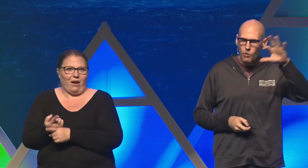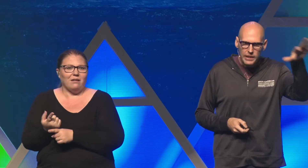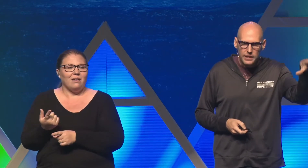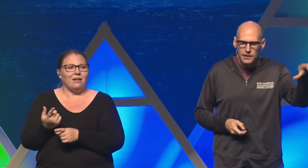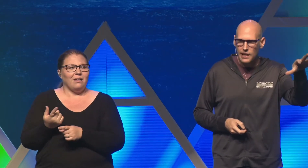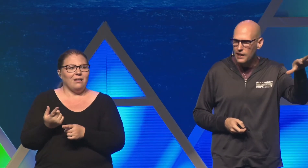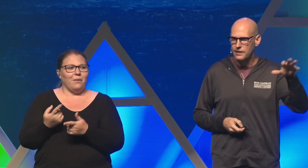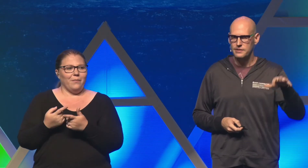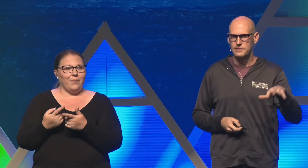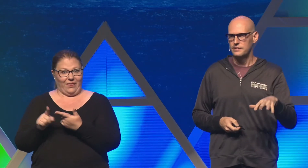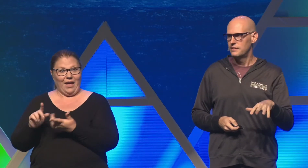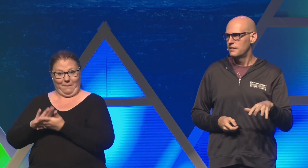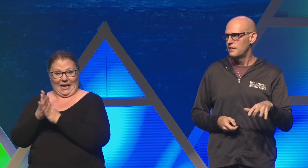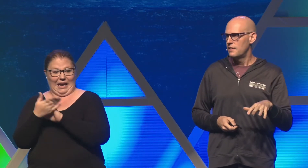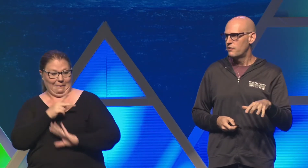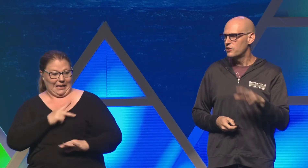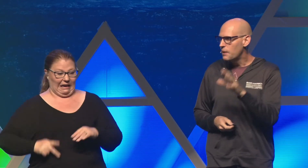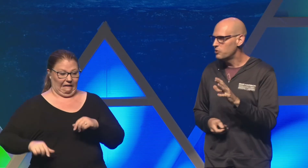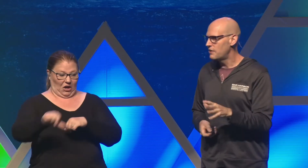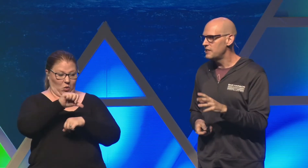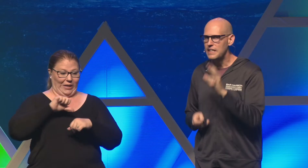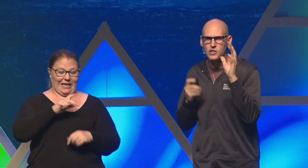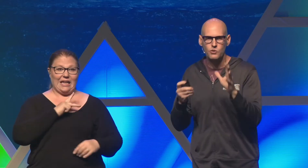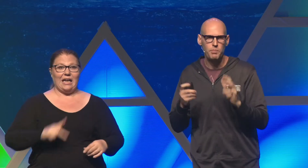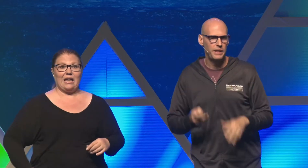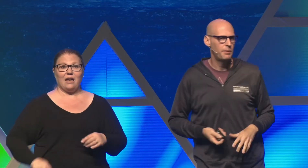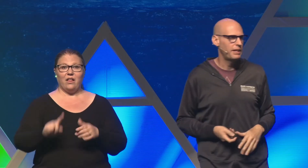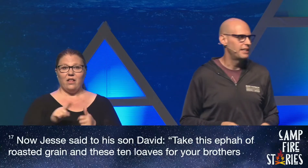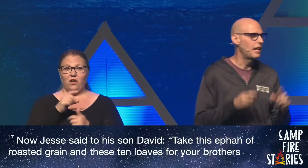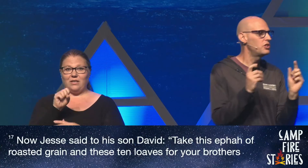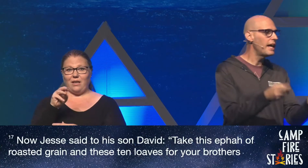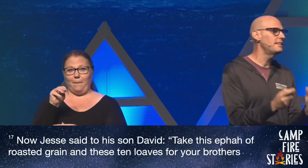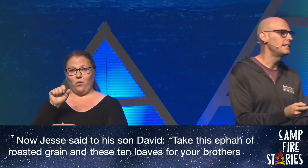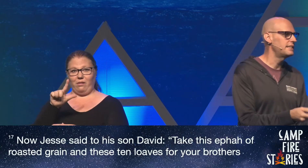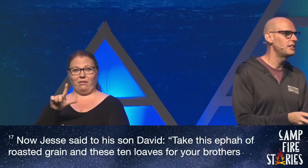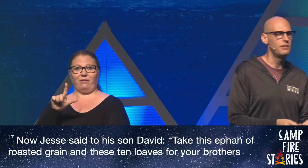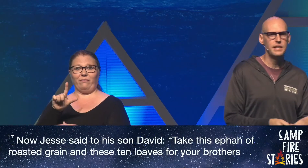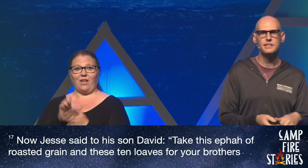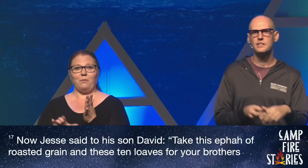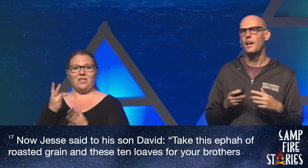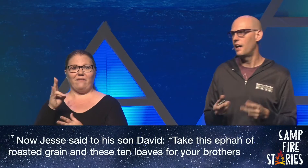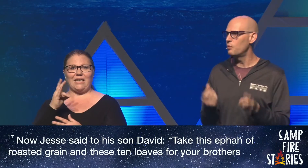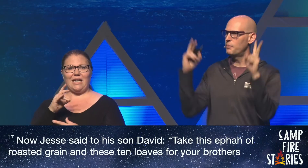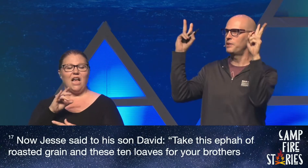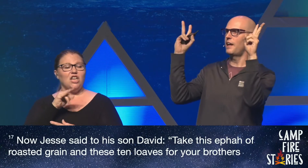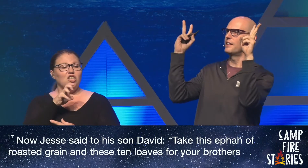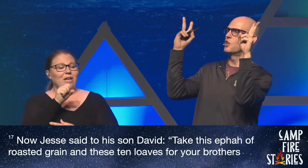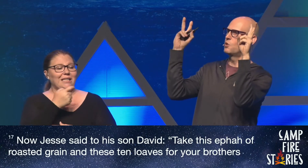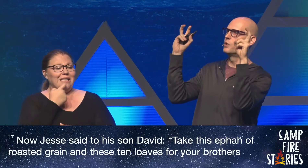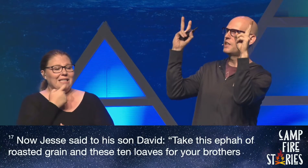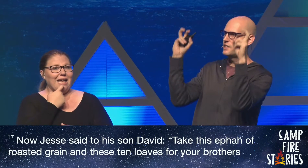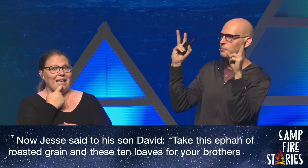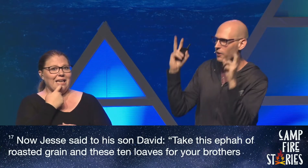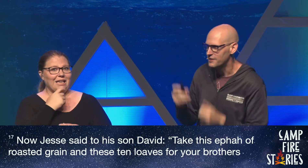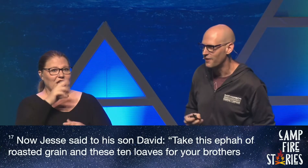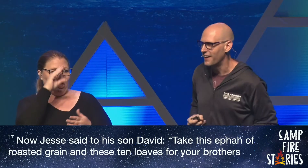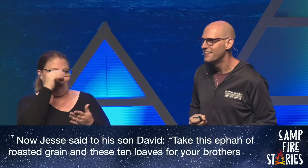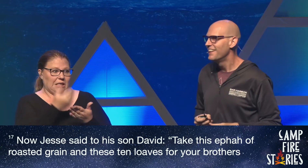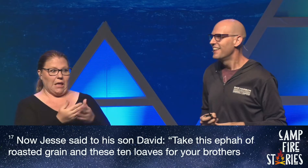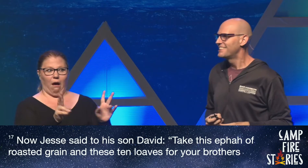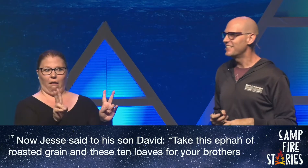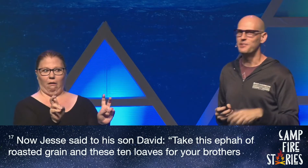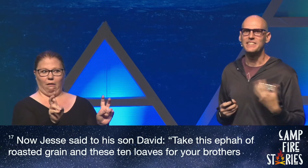been anointed king. 1 Samuel 17, the story picks up like this. Now Jesse said to his son, we could put that in quotation marks,